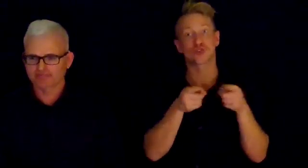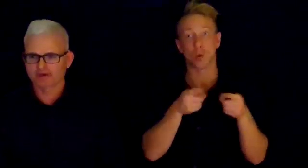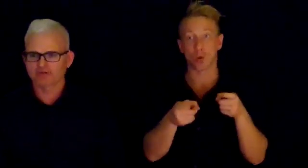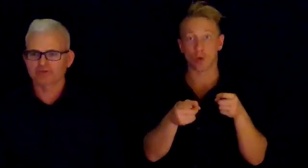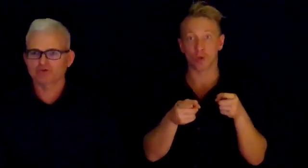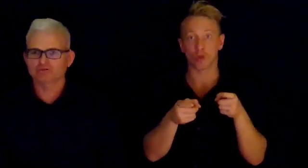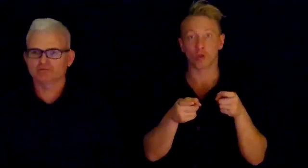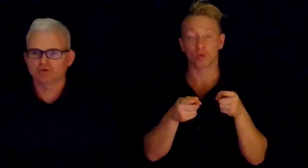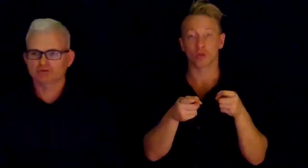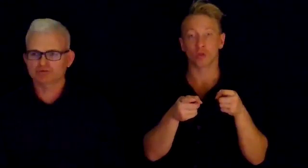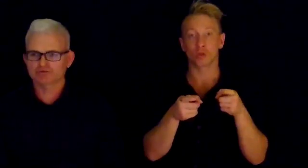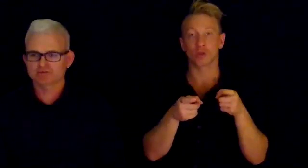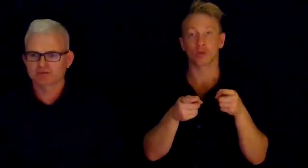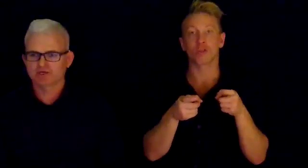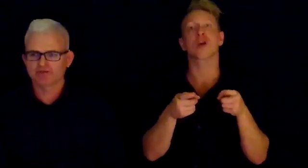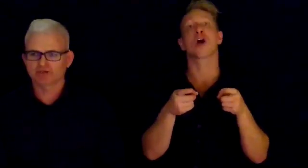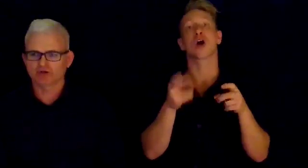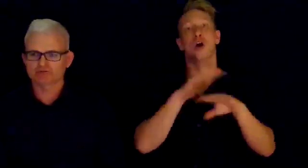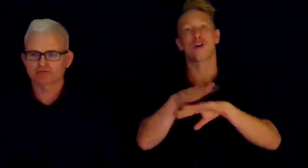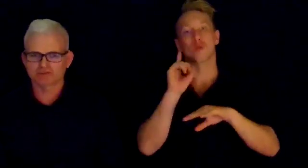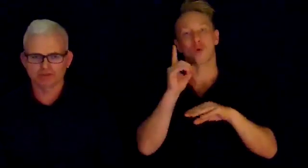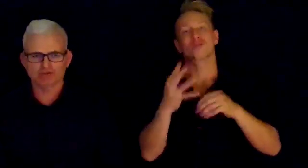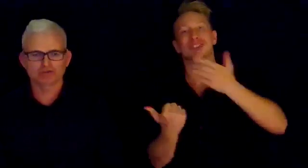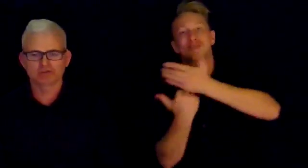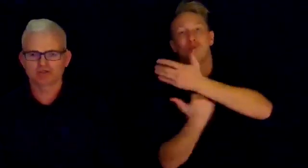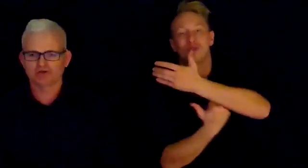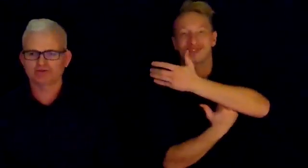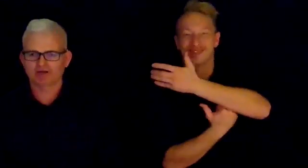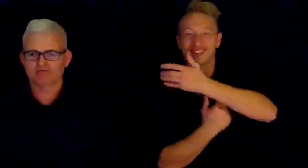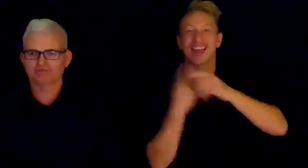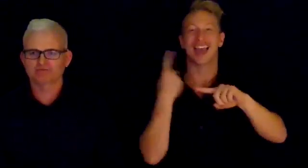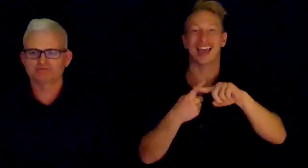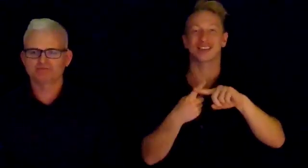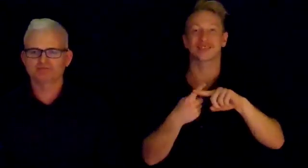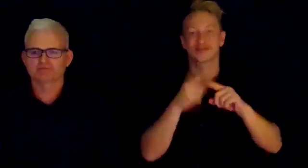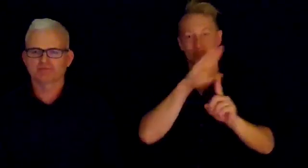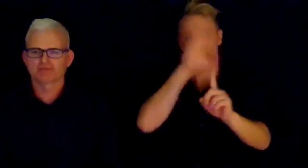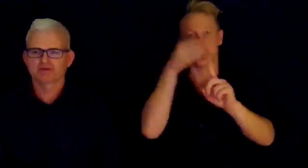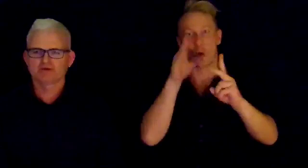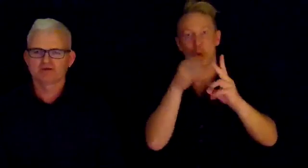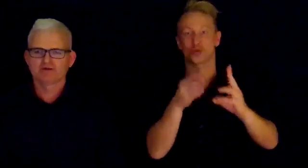control over your supports and the goals that you like to have.